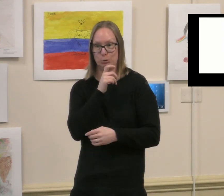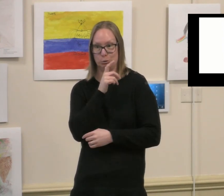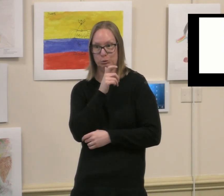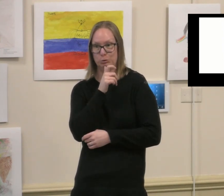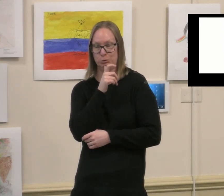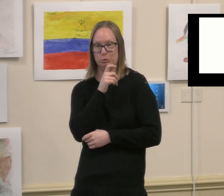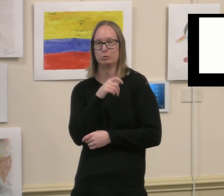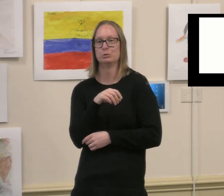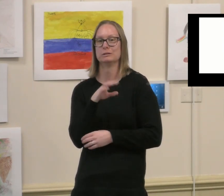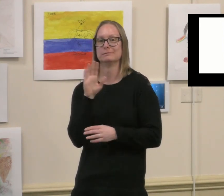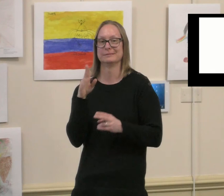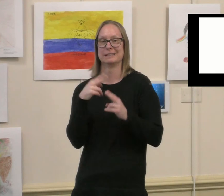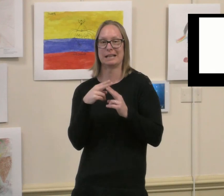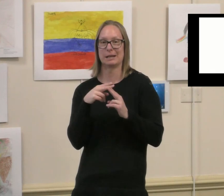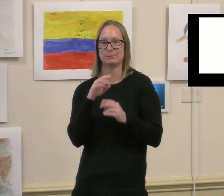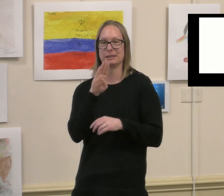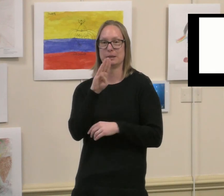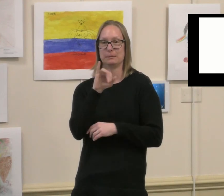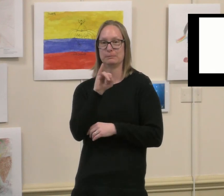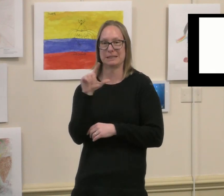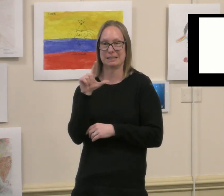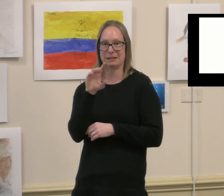Other people who are hard to read their lips?